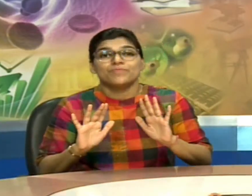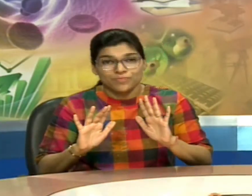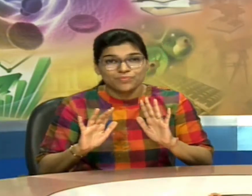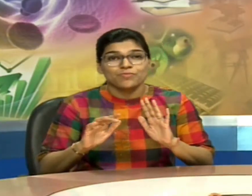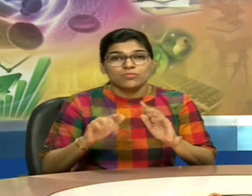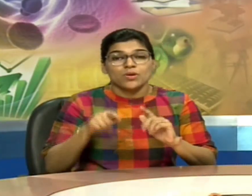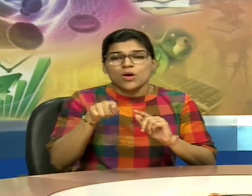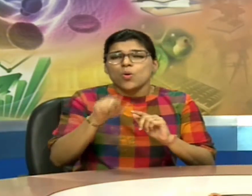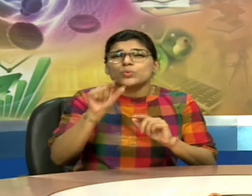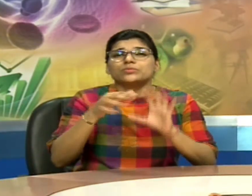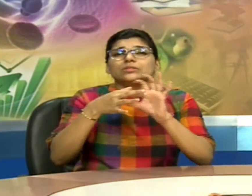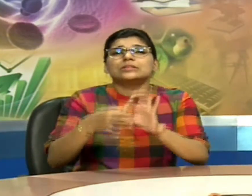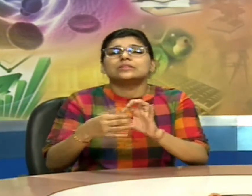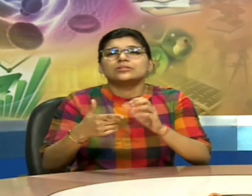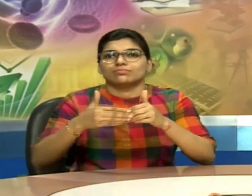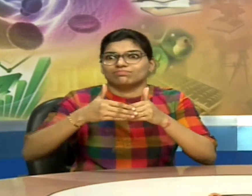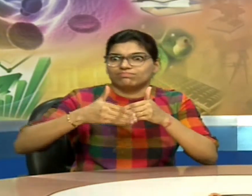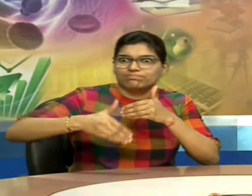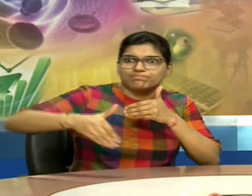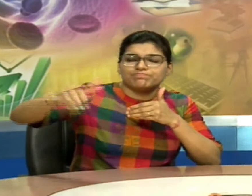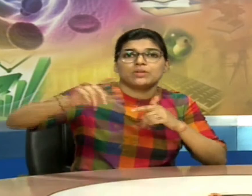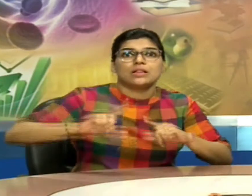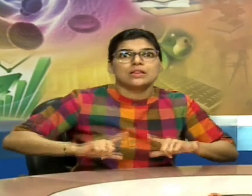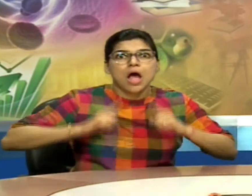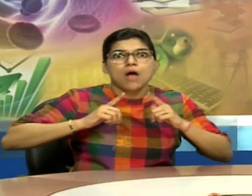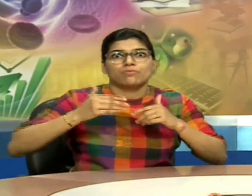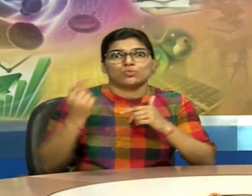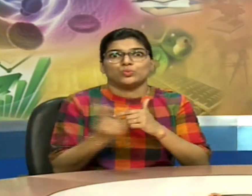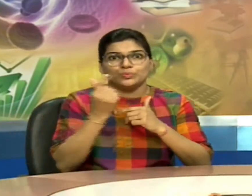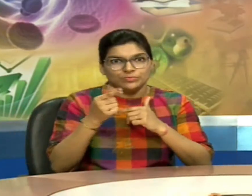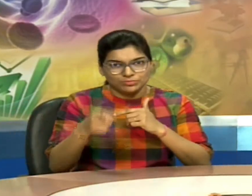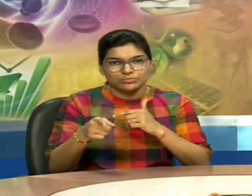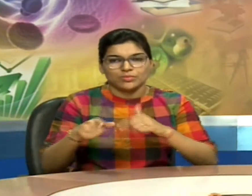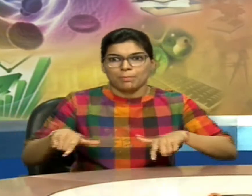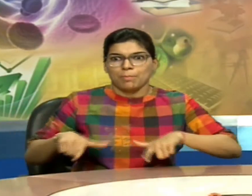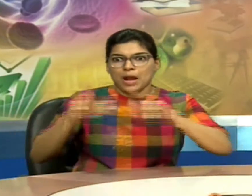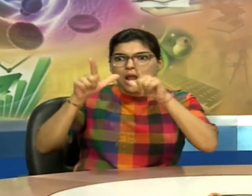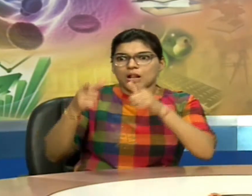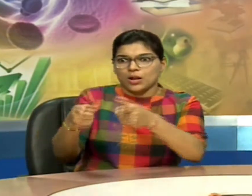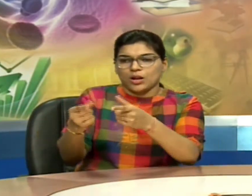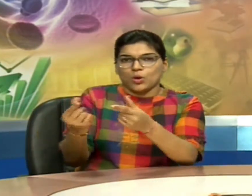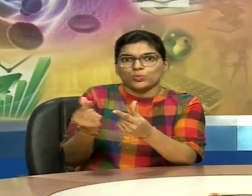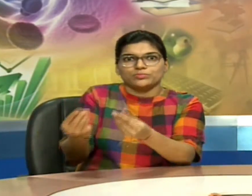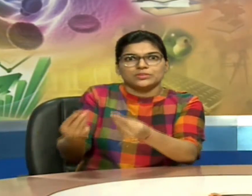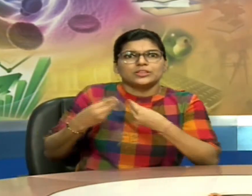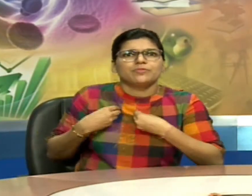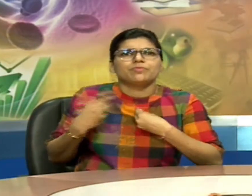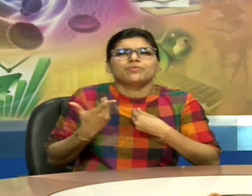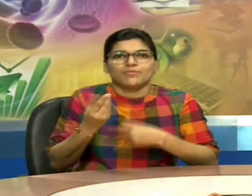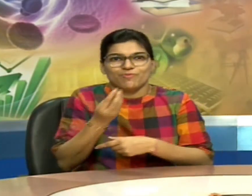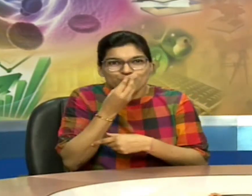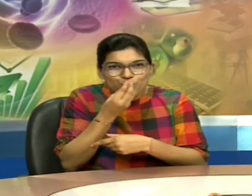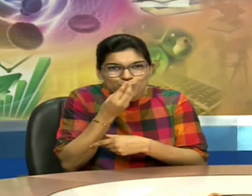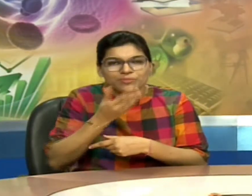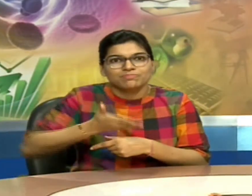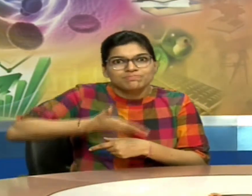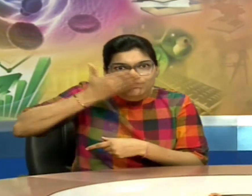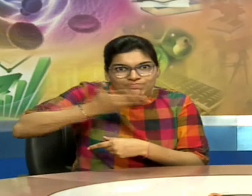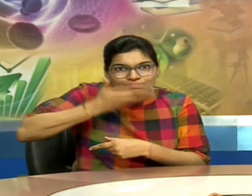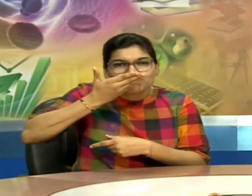only beautiful, it also help us preserve, protect and support our life. It